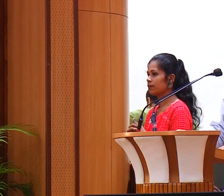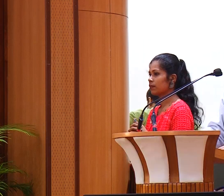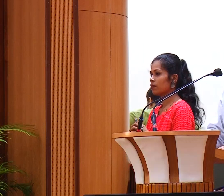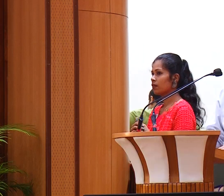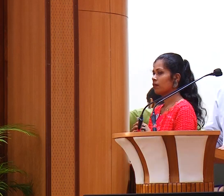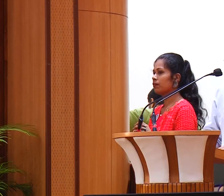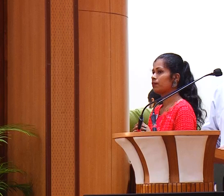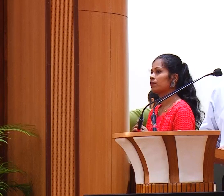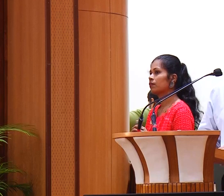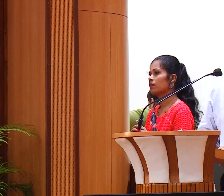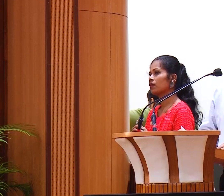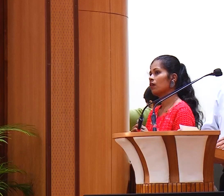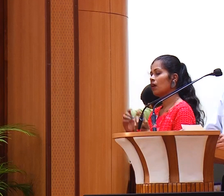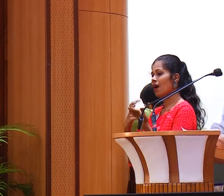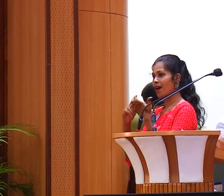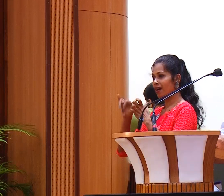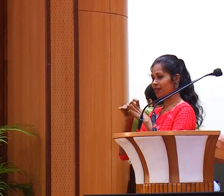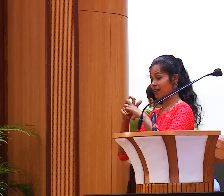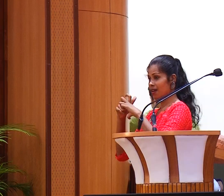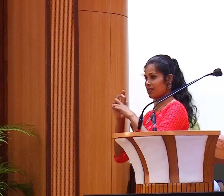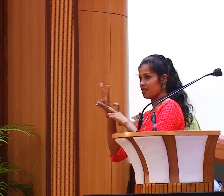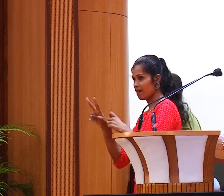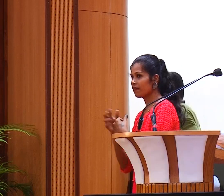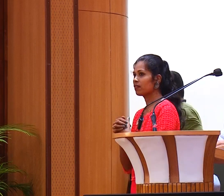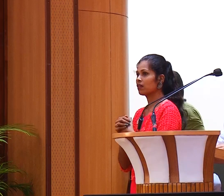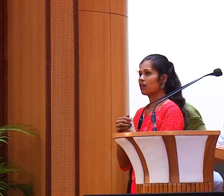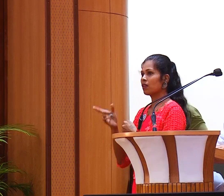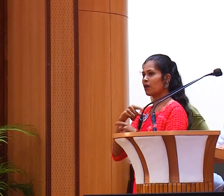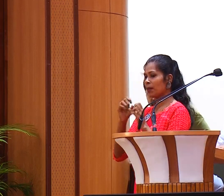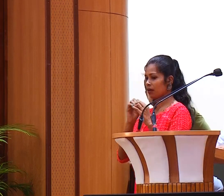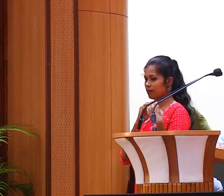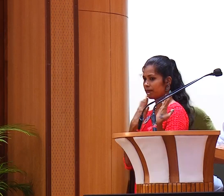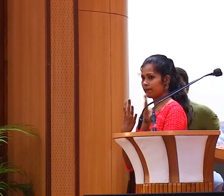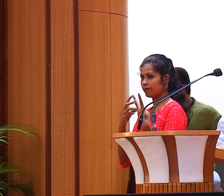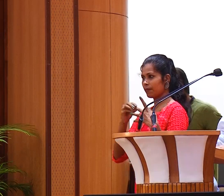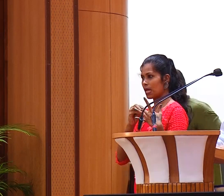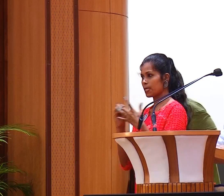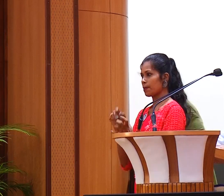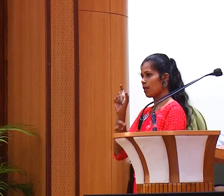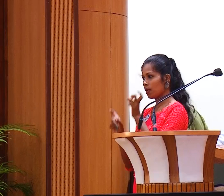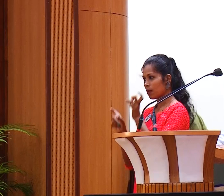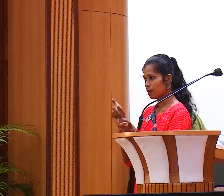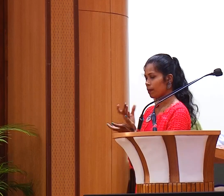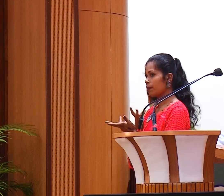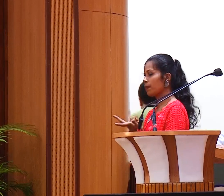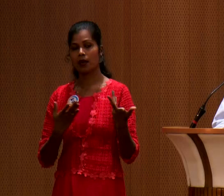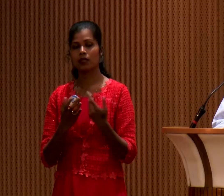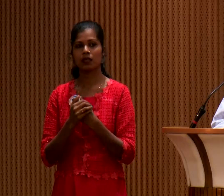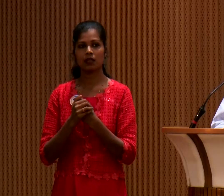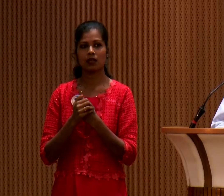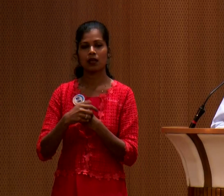Sri Rajiv, Suman Birla, distinguished panelists, I am from one of